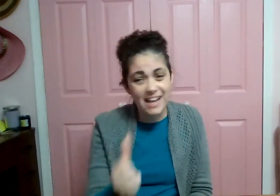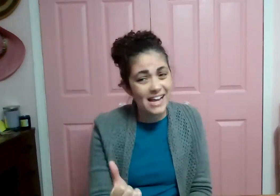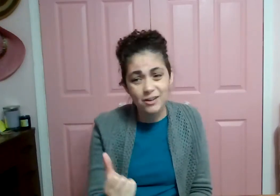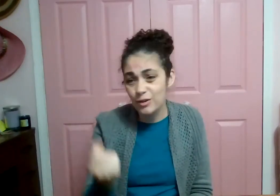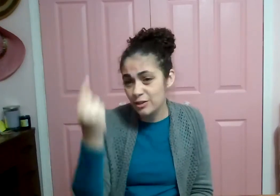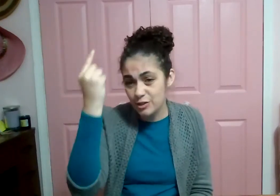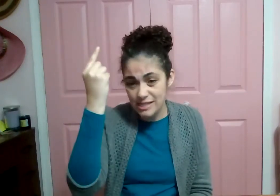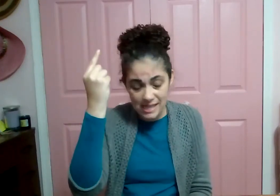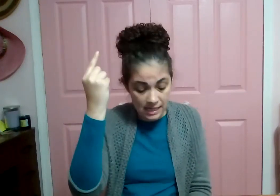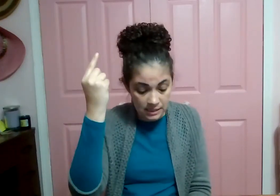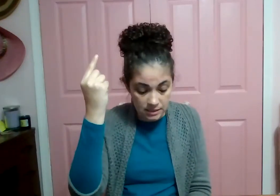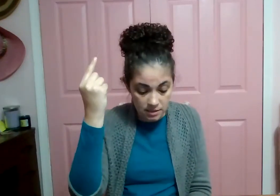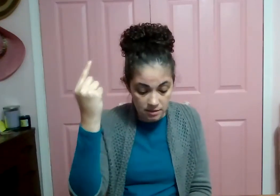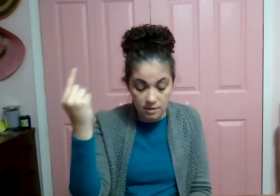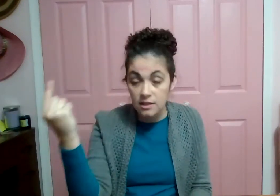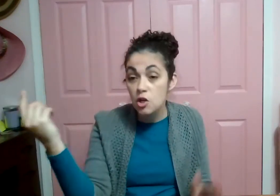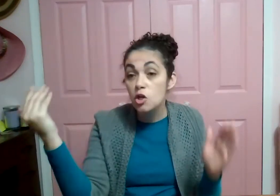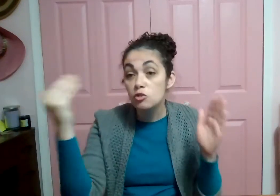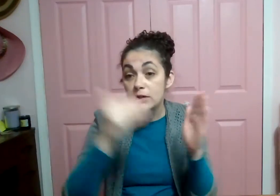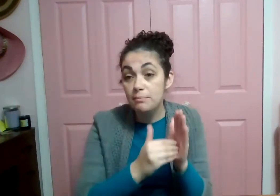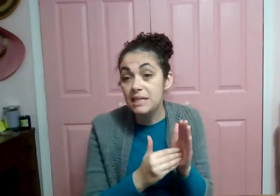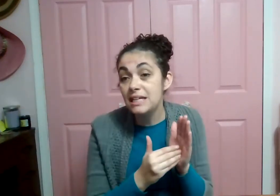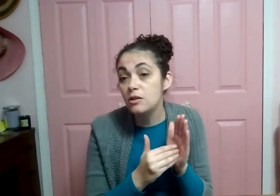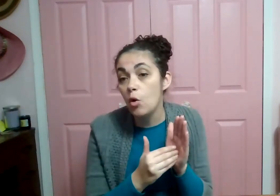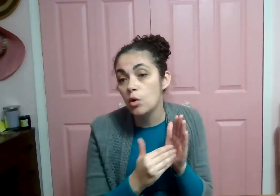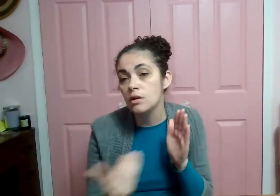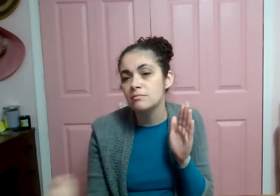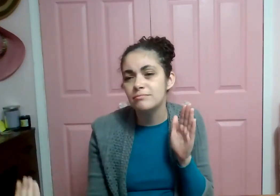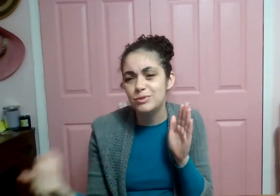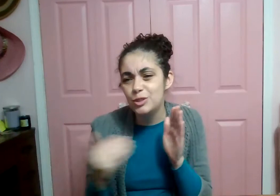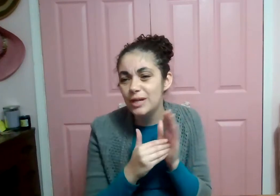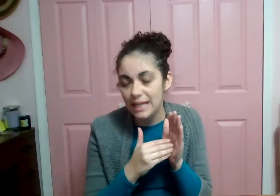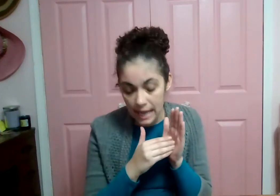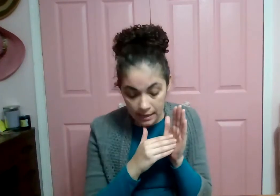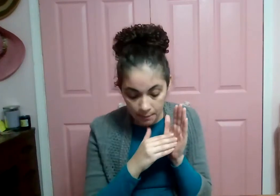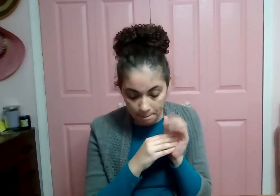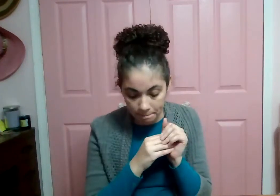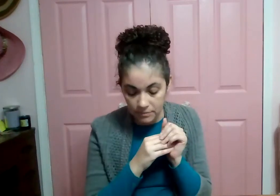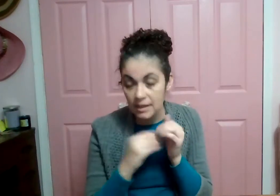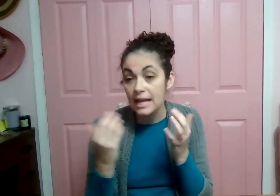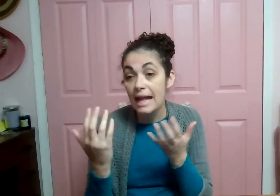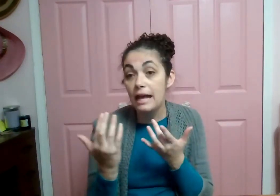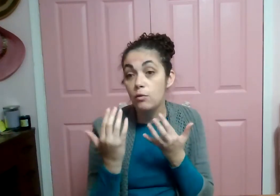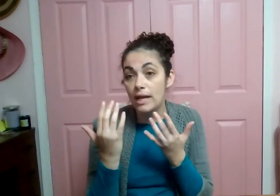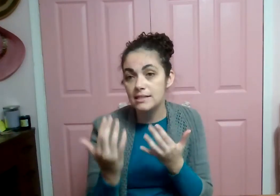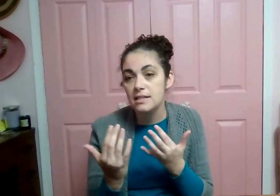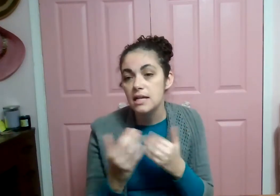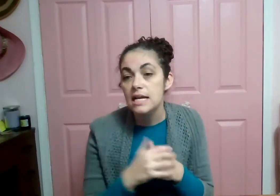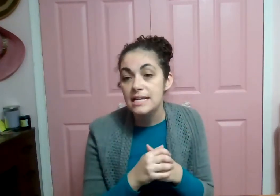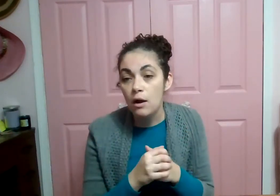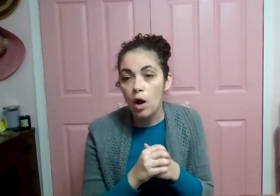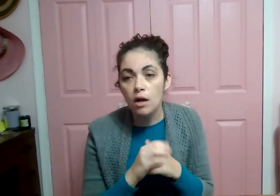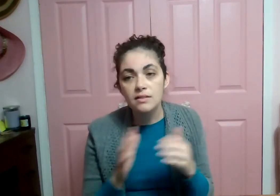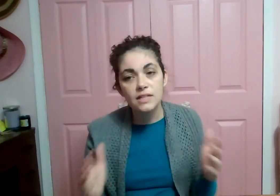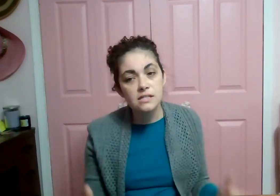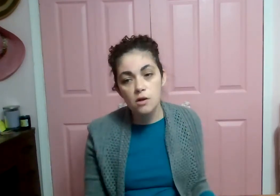I don't understand. Repeat or do it again, and wait. Now, all of these go